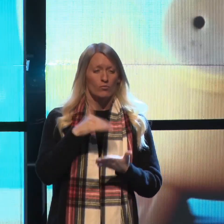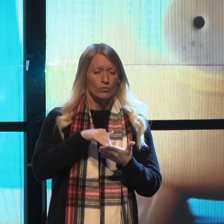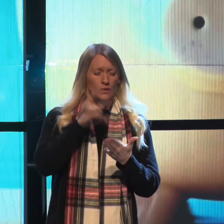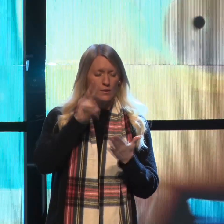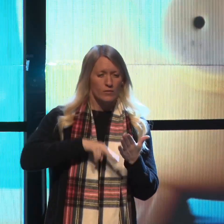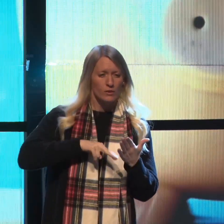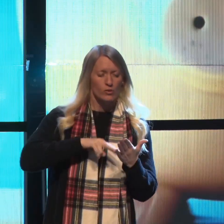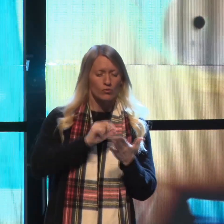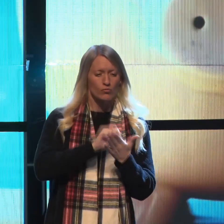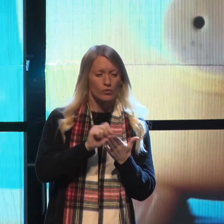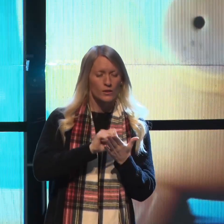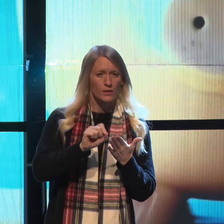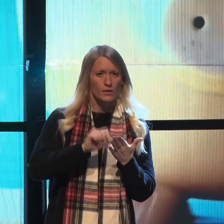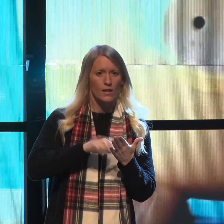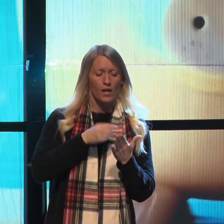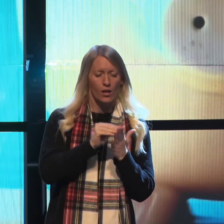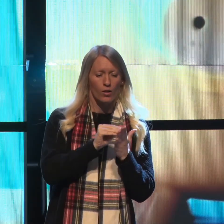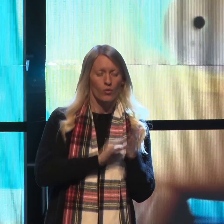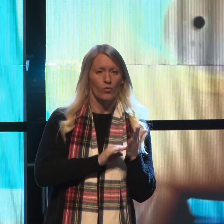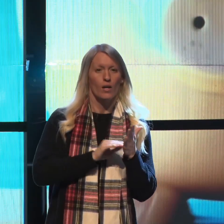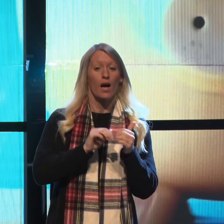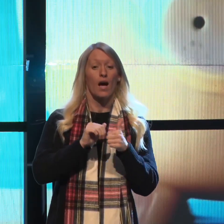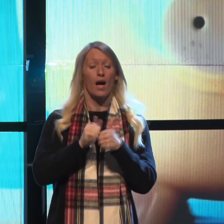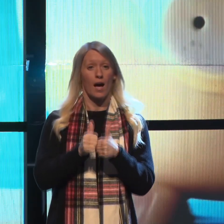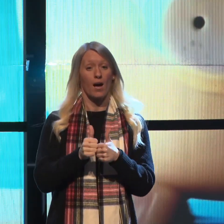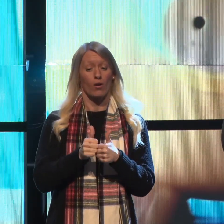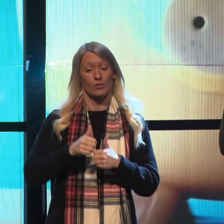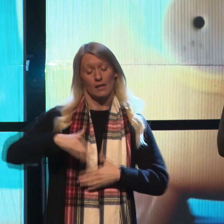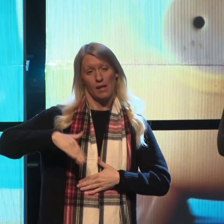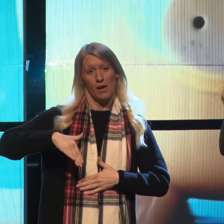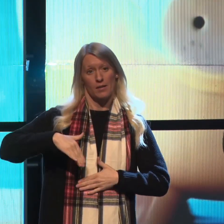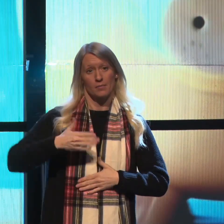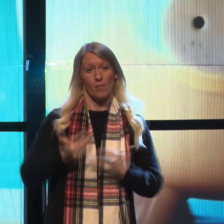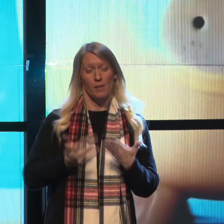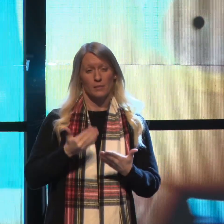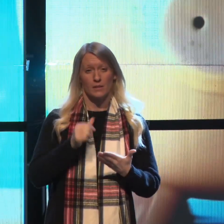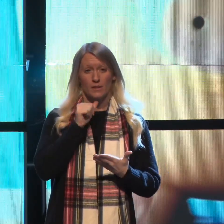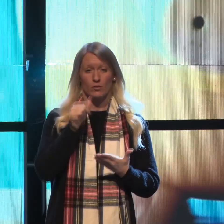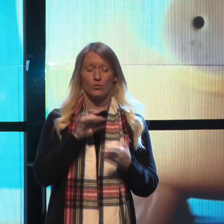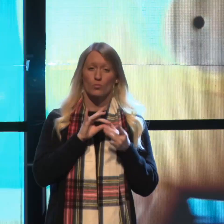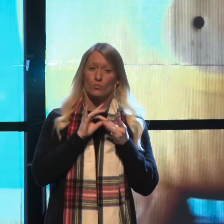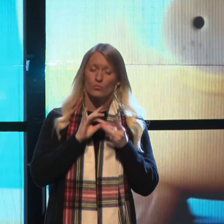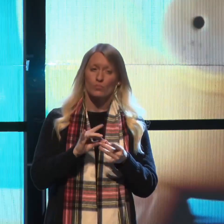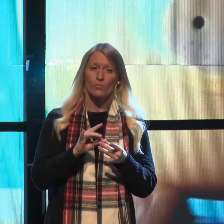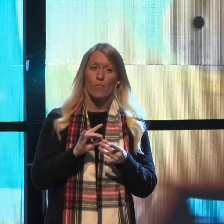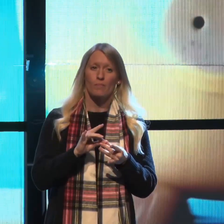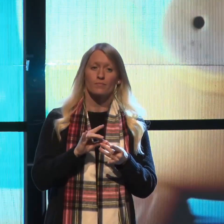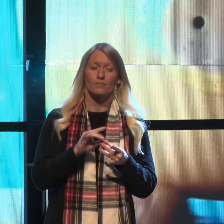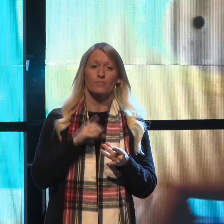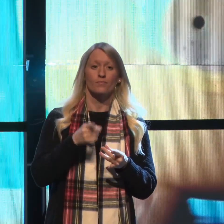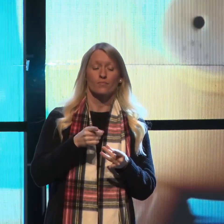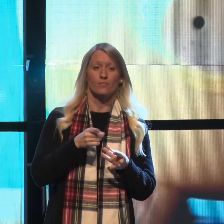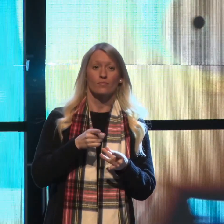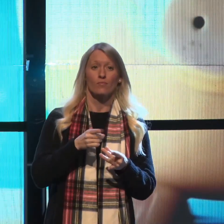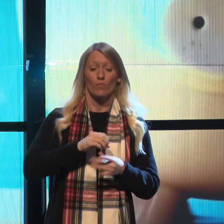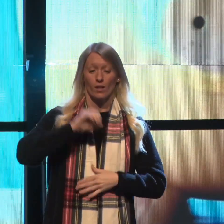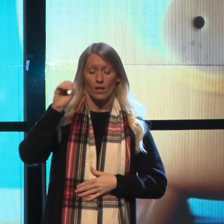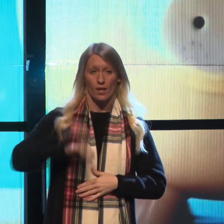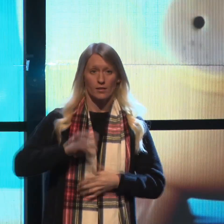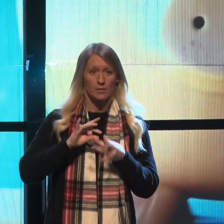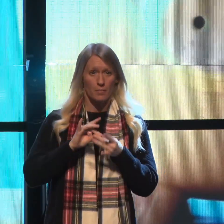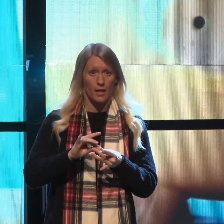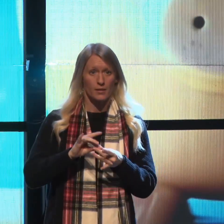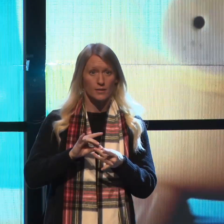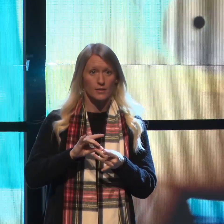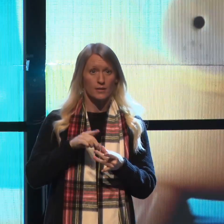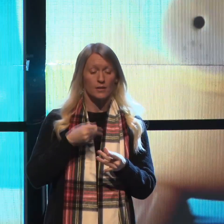haven't written down the how yet. Maybe you're not doing percentage-based budgeting. You go, I'm going to check that. What percentage am I at? Where do I